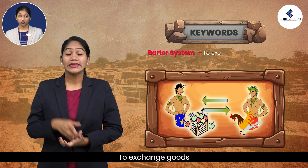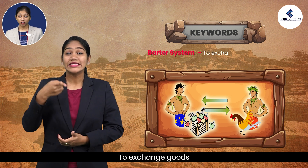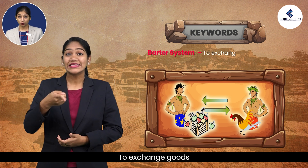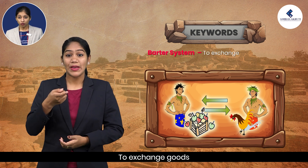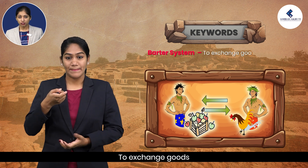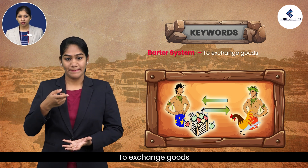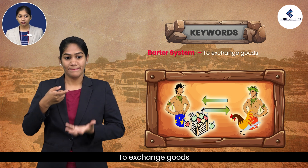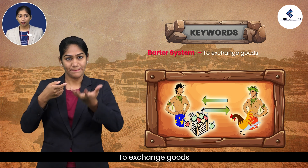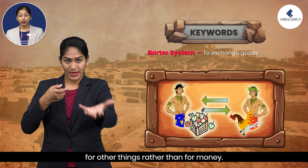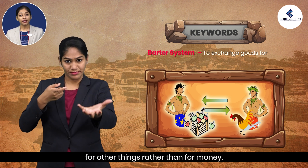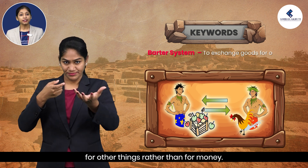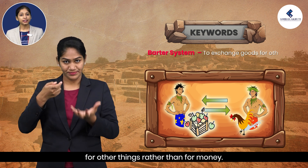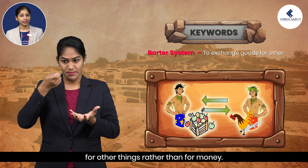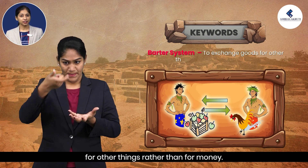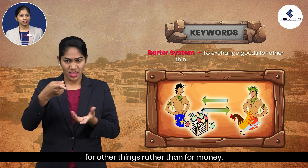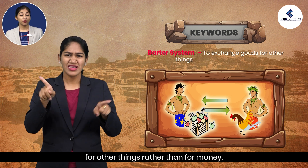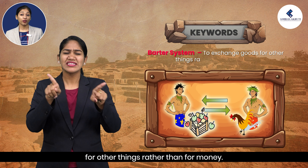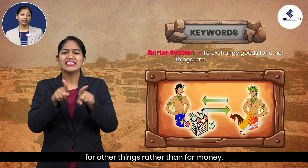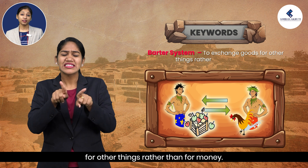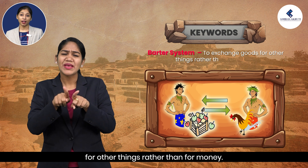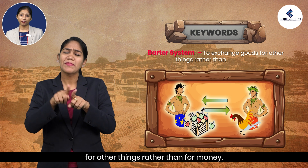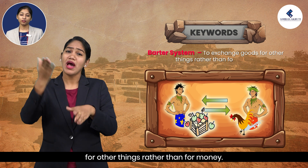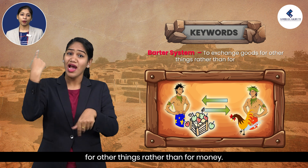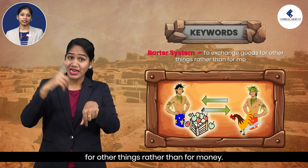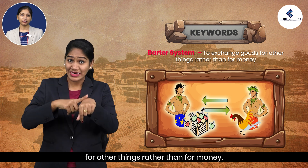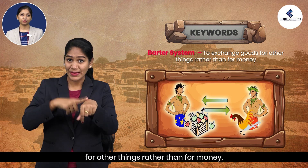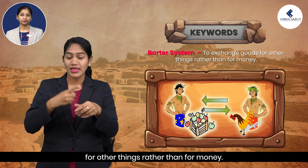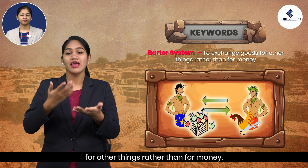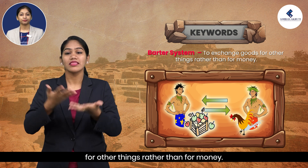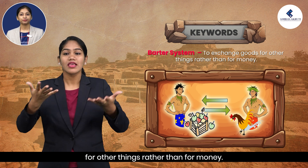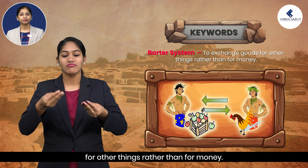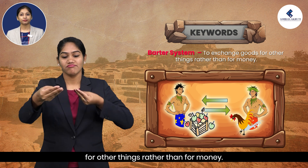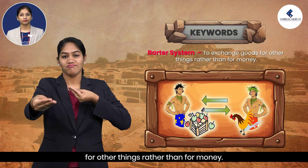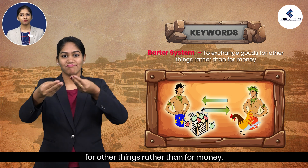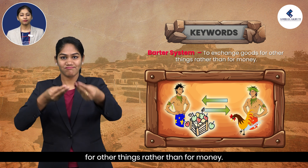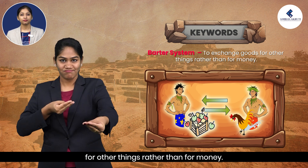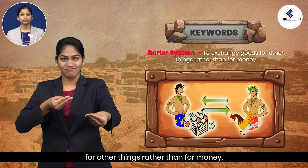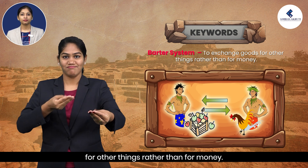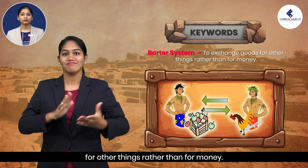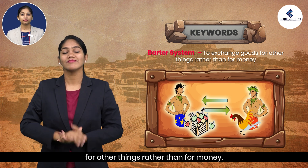to exchange goods for other things rather than for money.